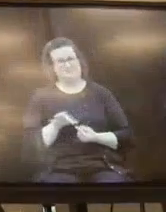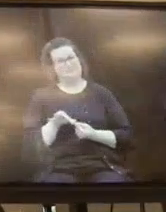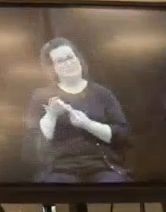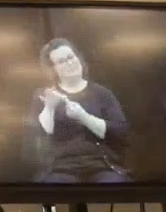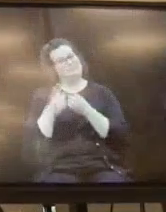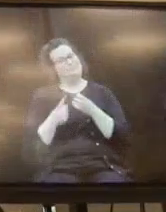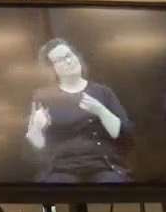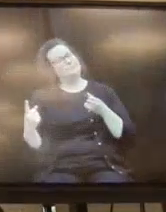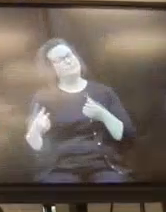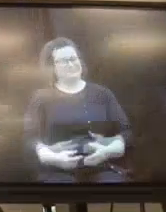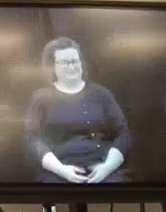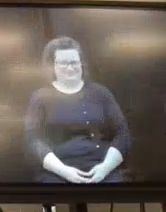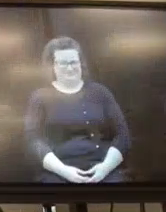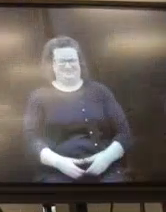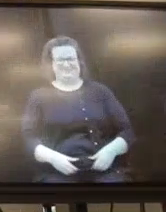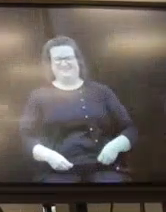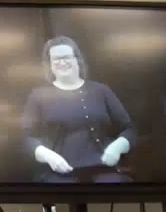Okay.